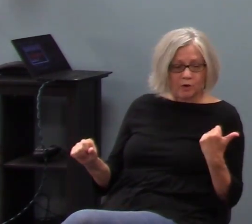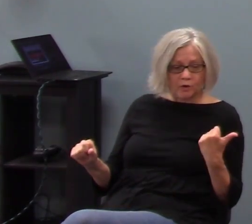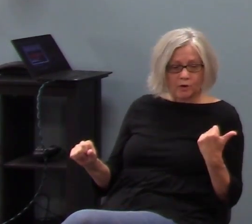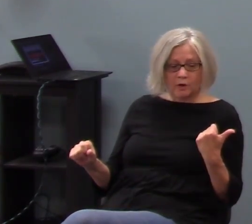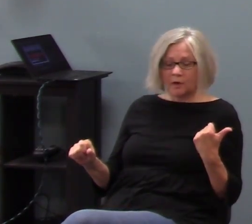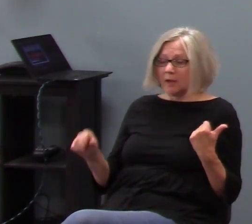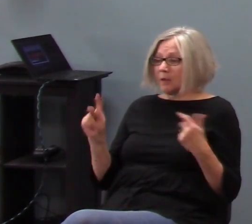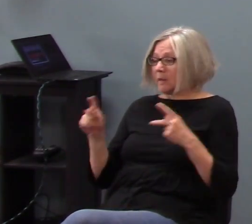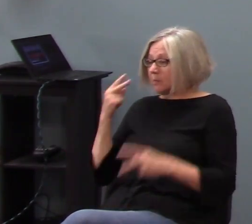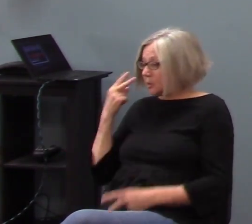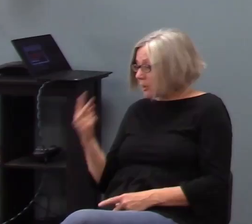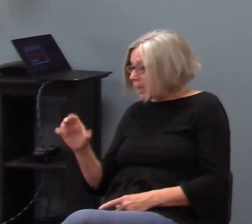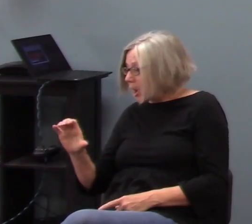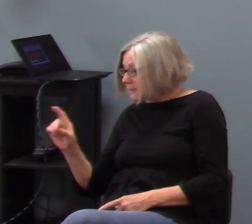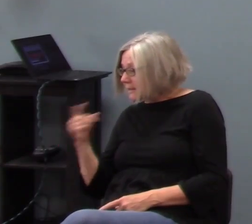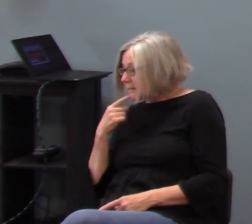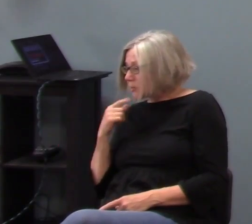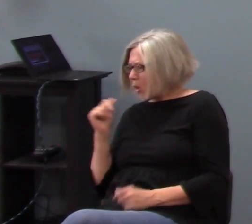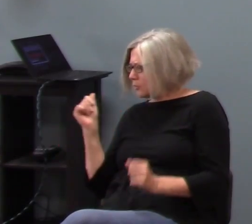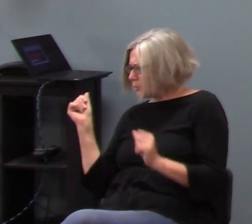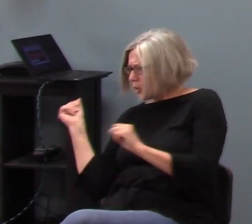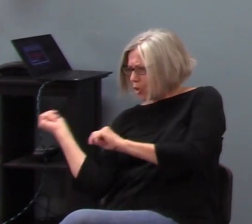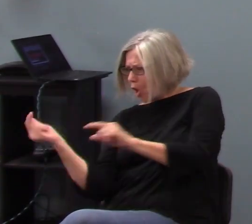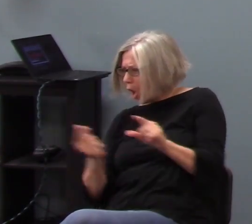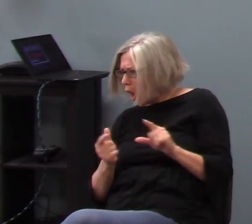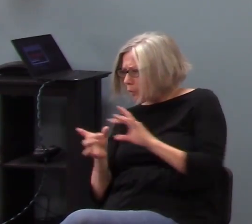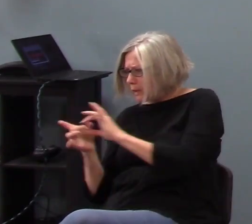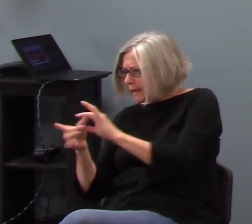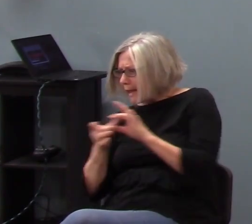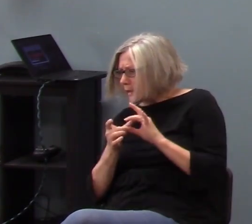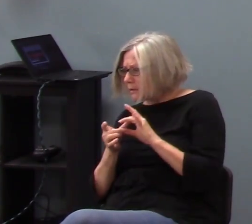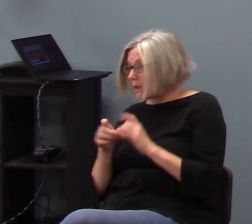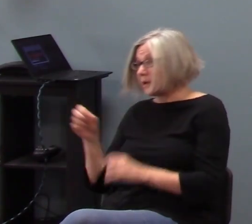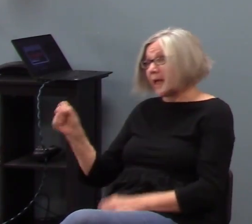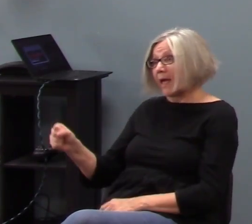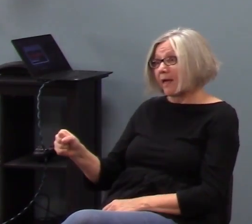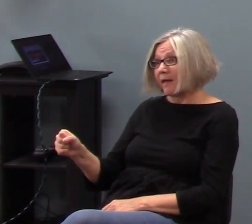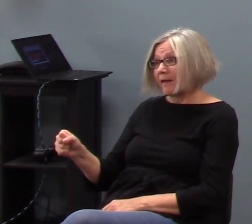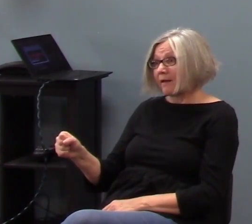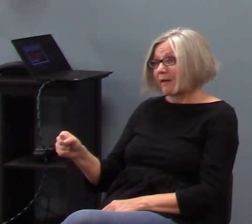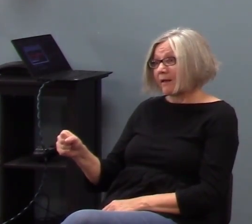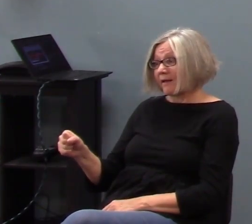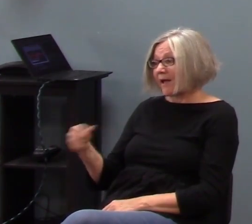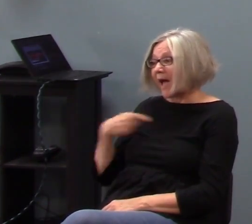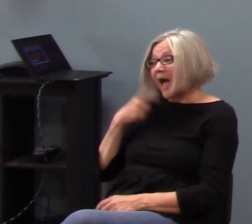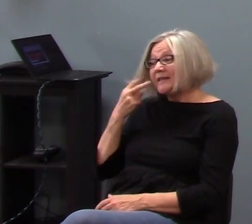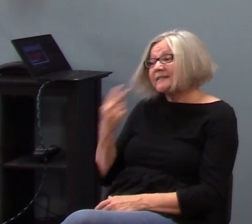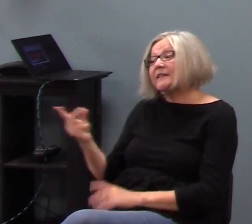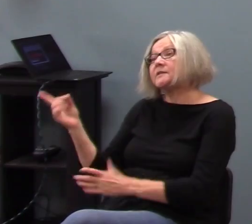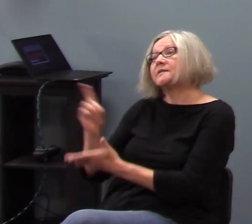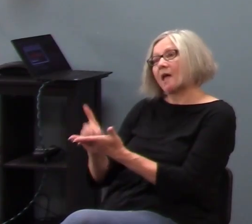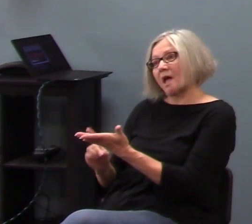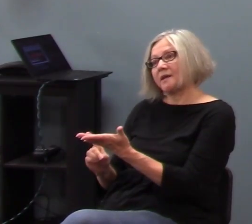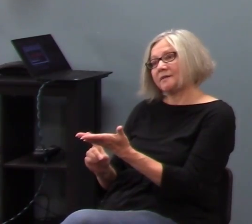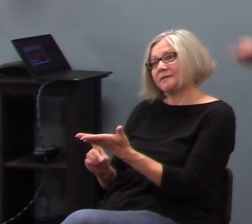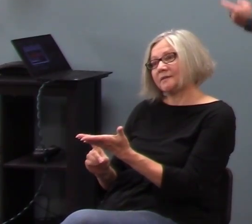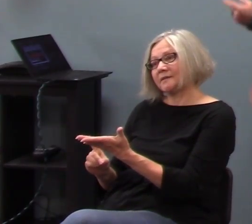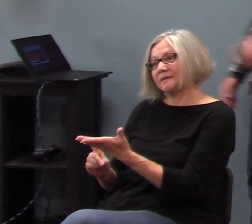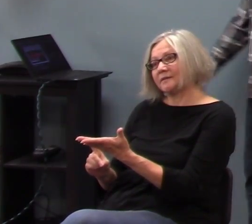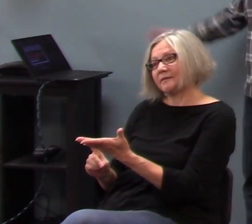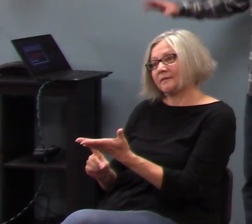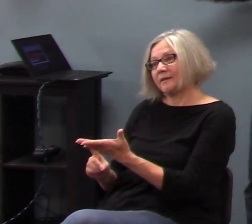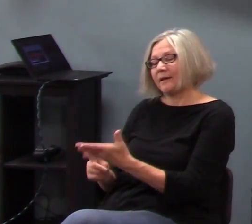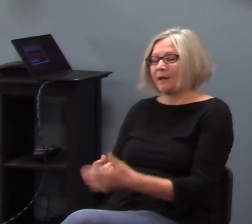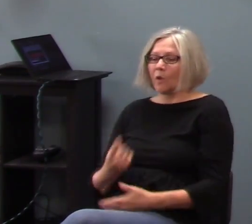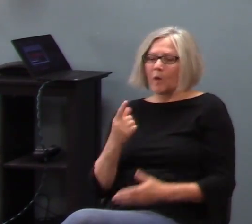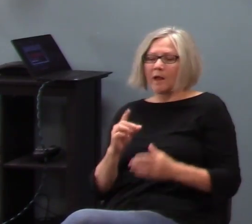you tell? Yeah. Looks like they were designed to me. So you can look at it either way, but I think one of them makes a lot more